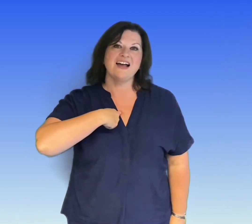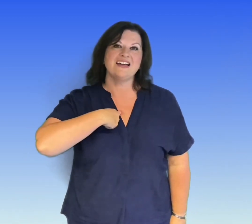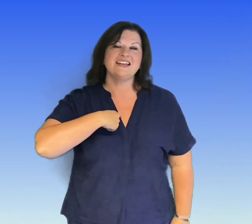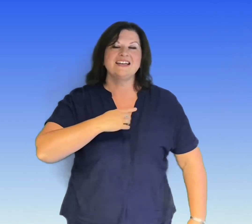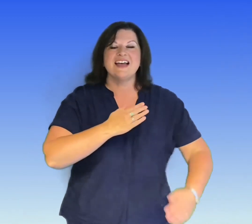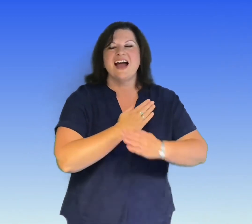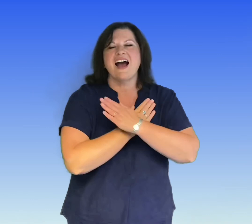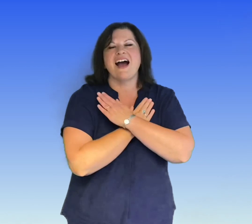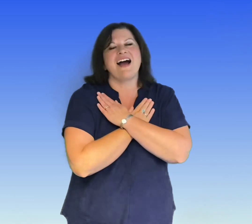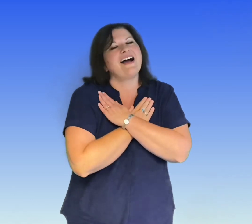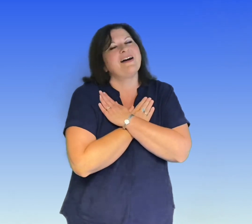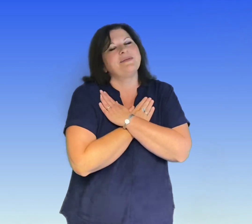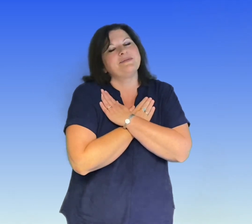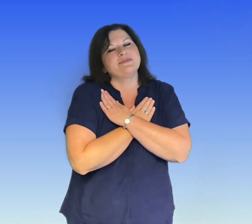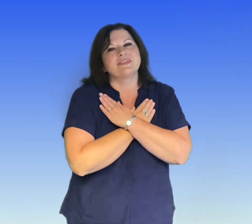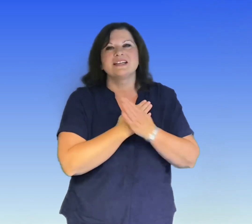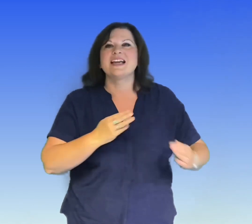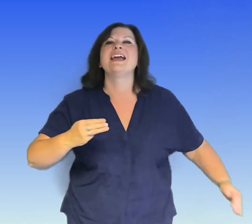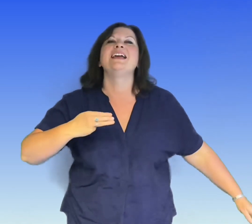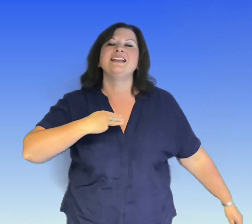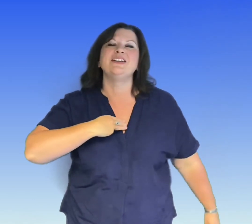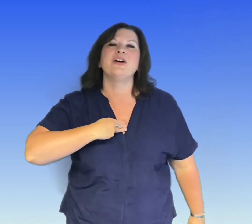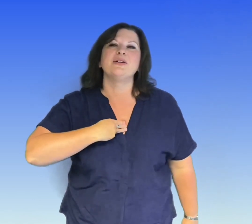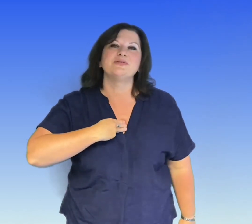am enough.